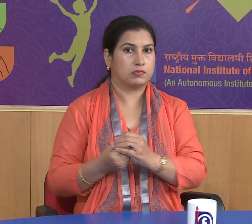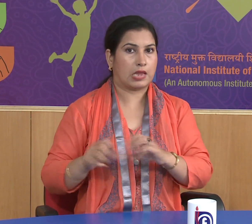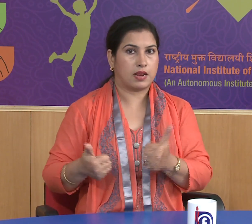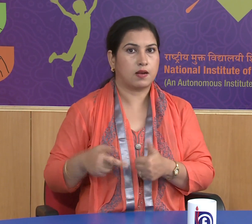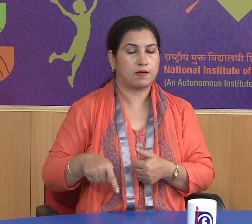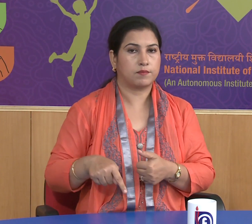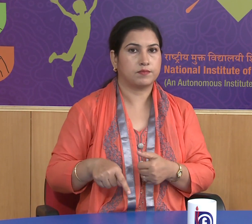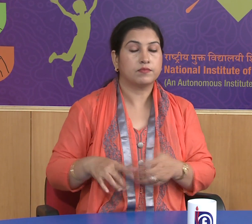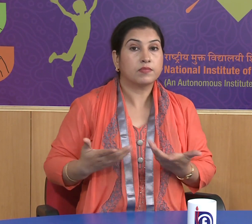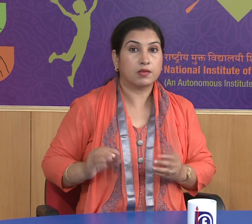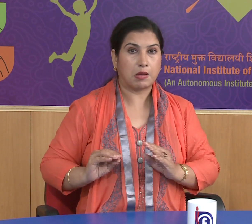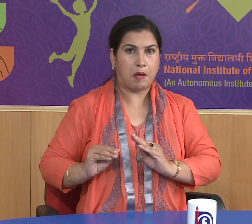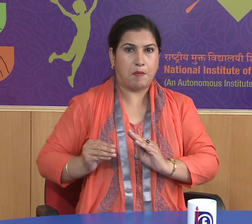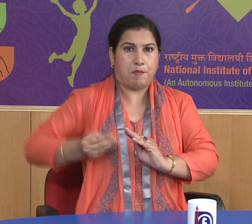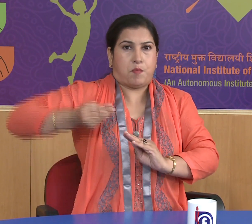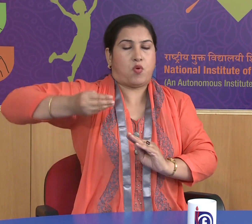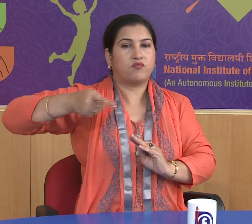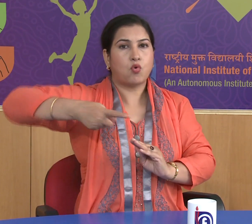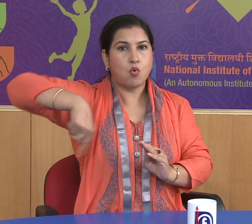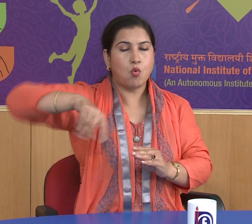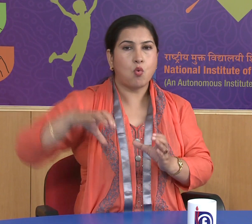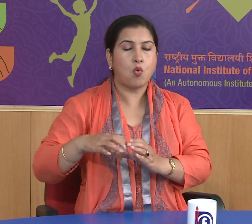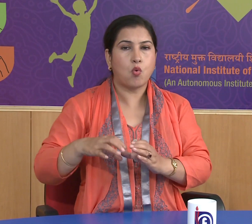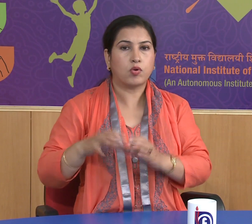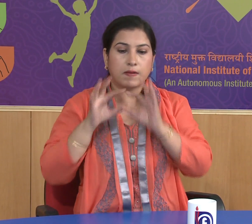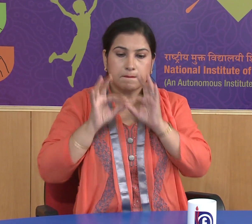to improve the condition of their people.